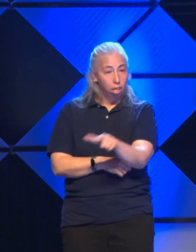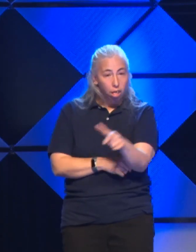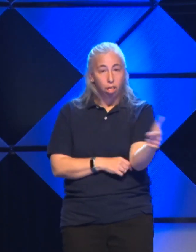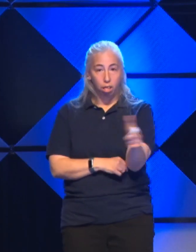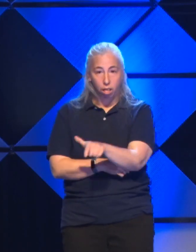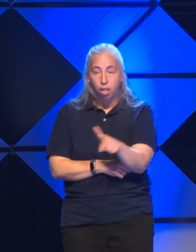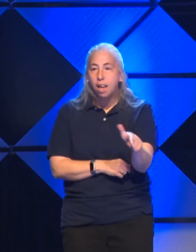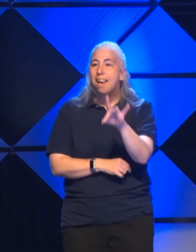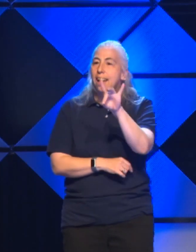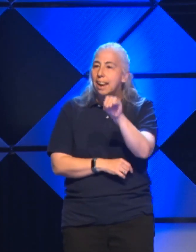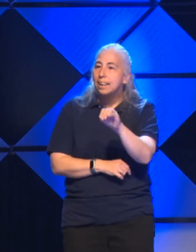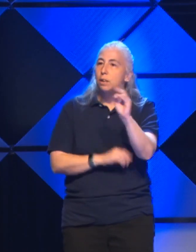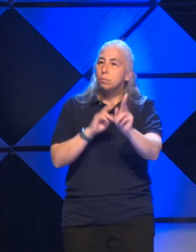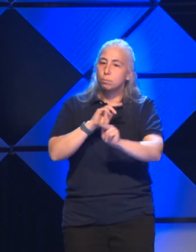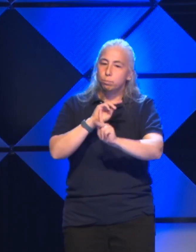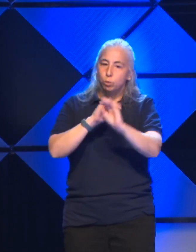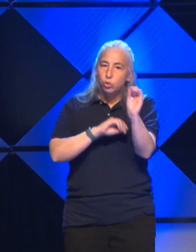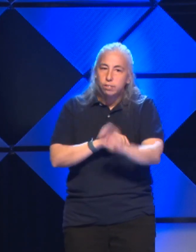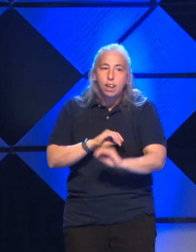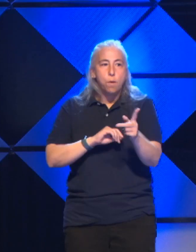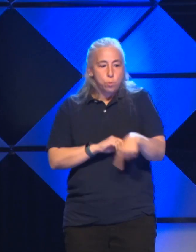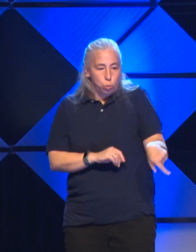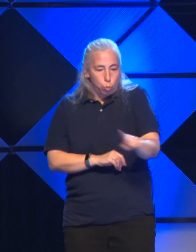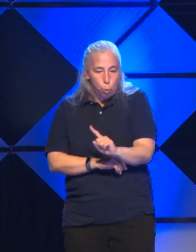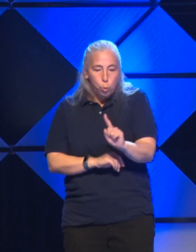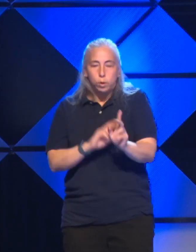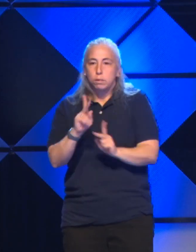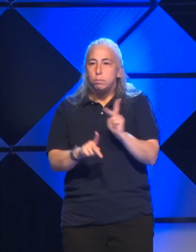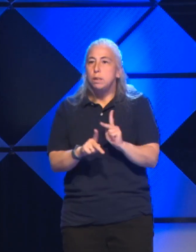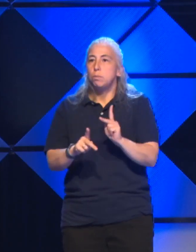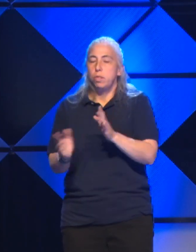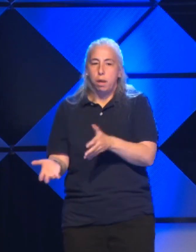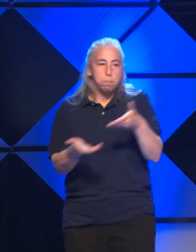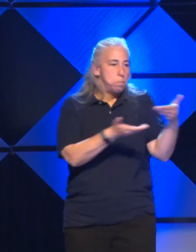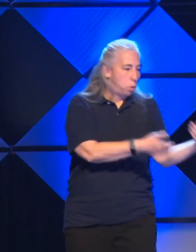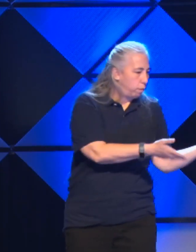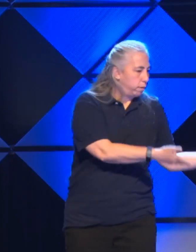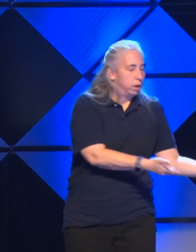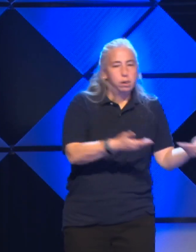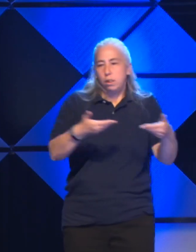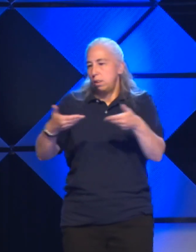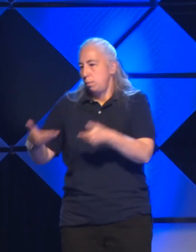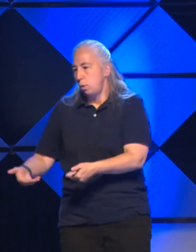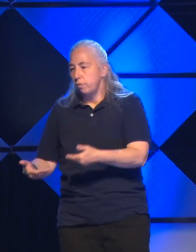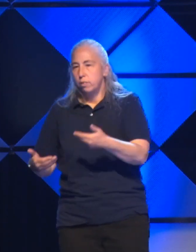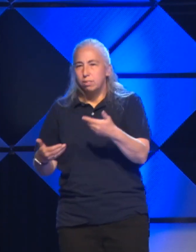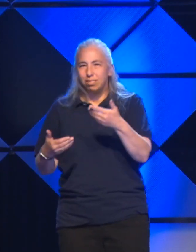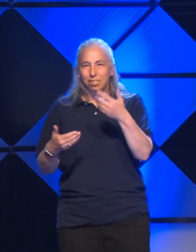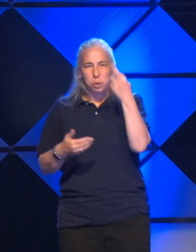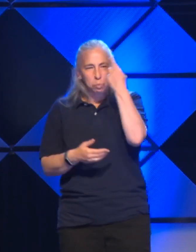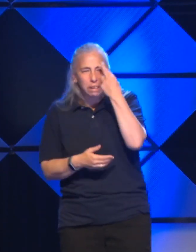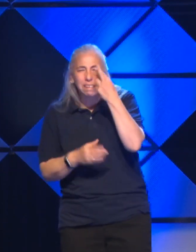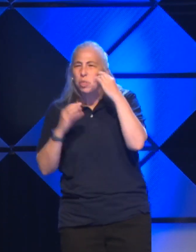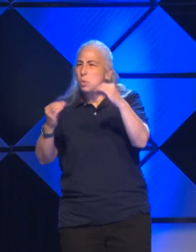saw no meaning in what they were doing.